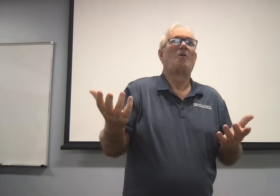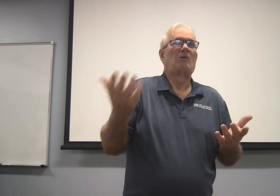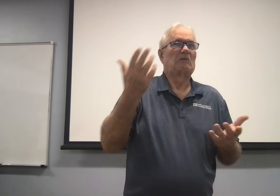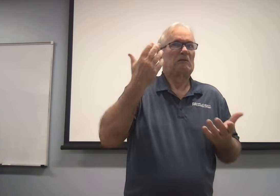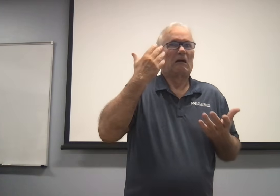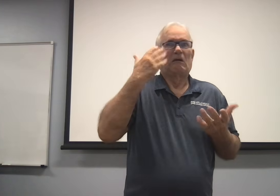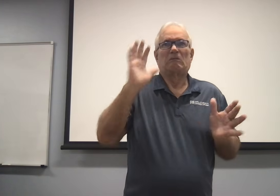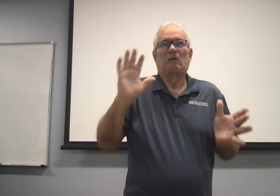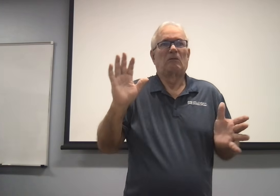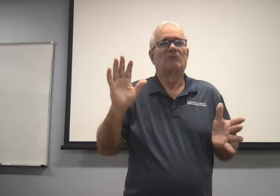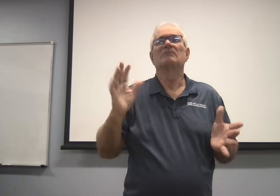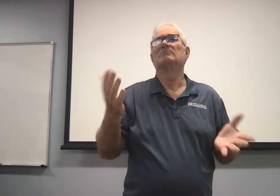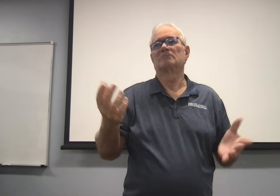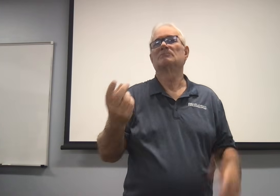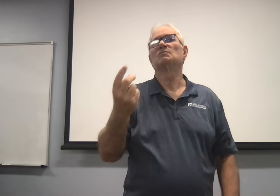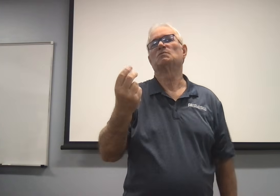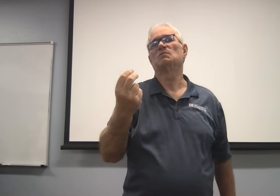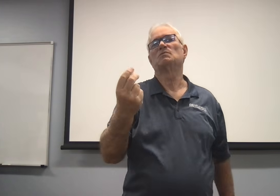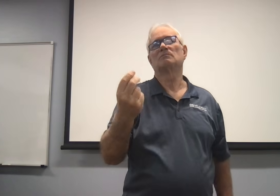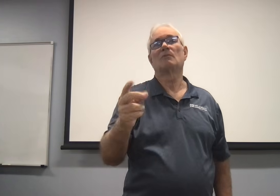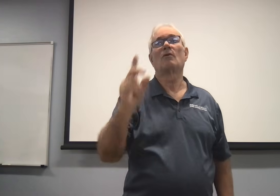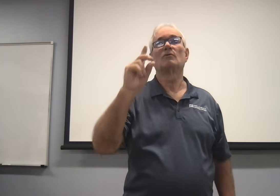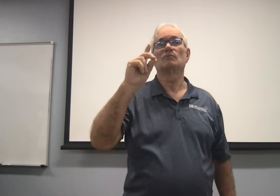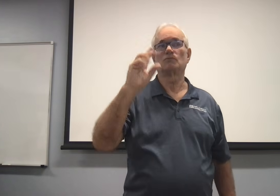What you do? Or like, oh, I don't know. And you're like,